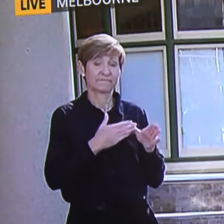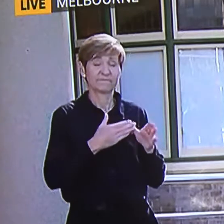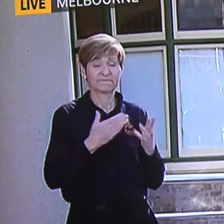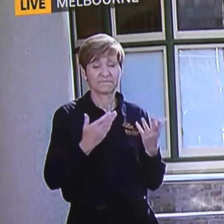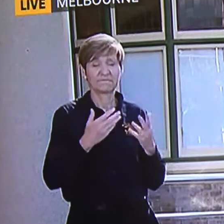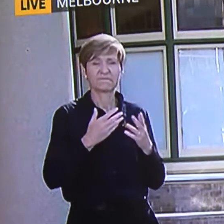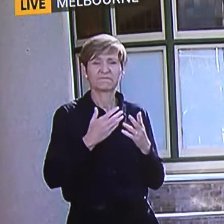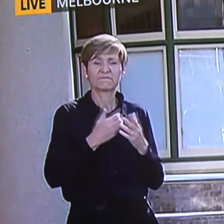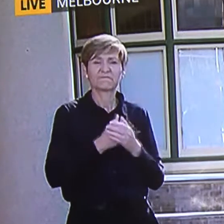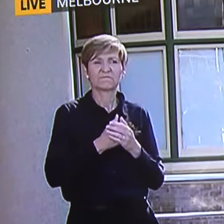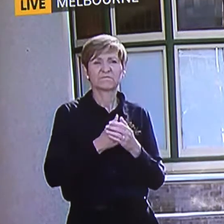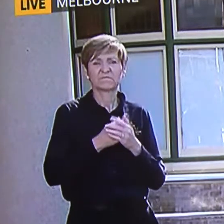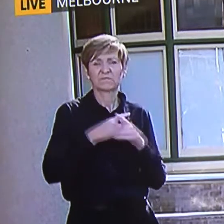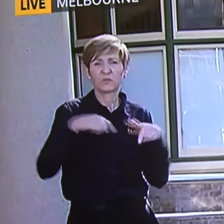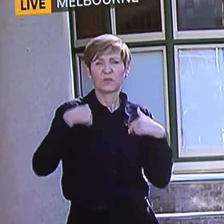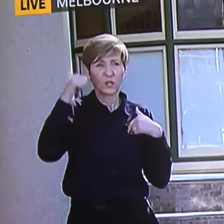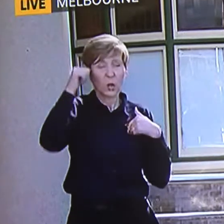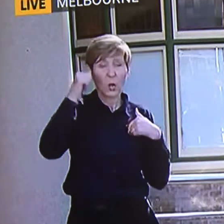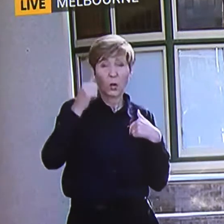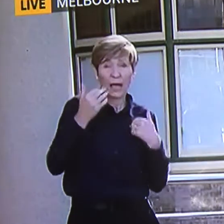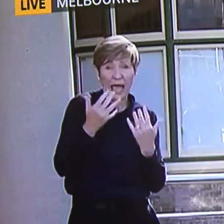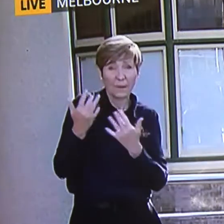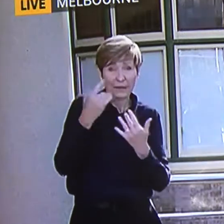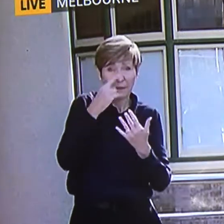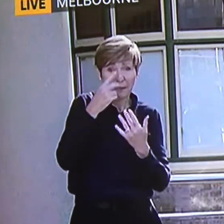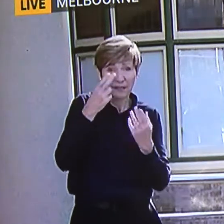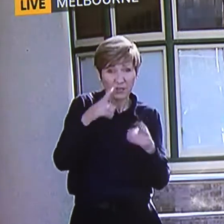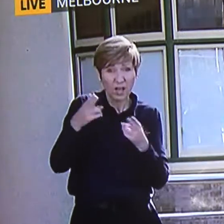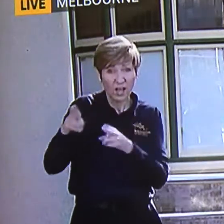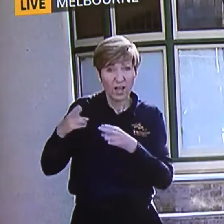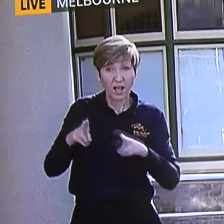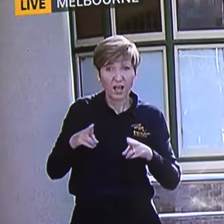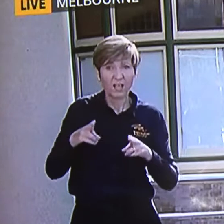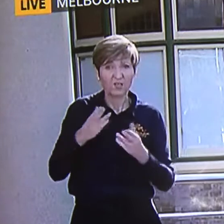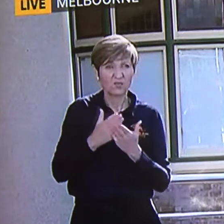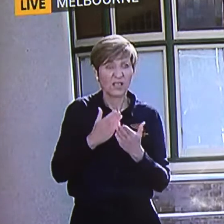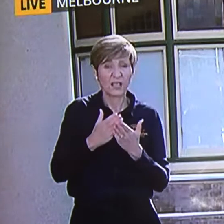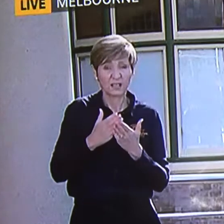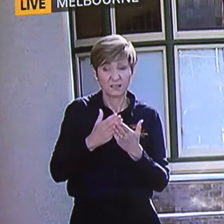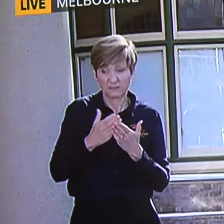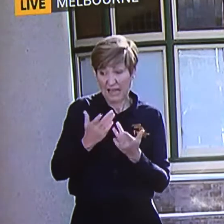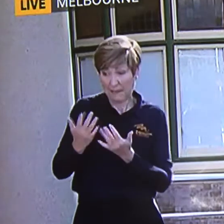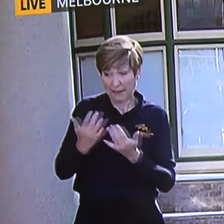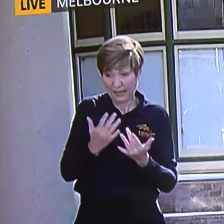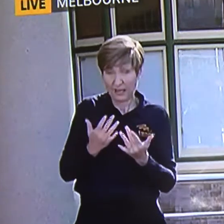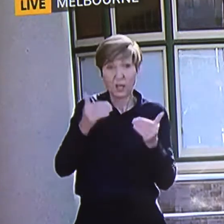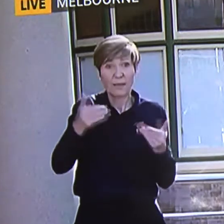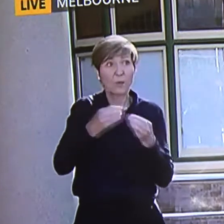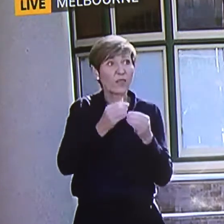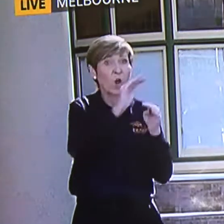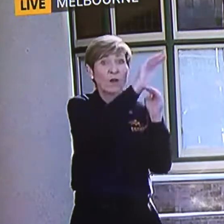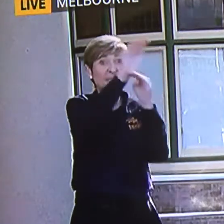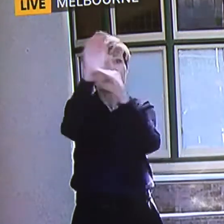overall case fatality rate is one of the lowest in the world. We are not